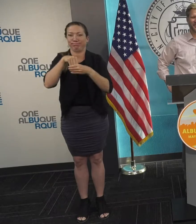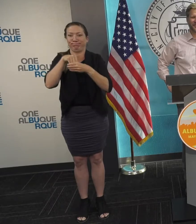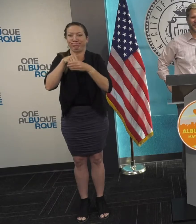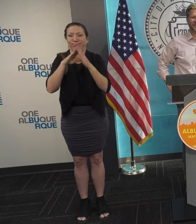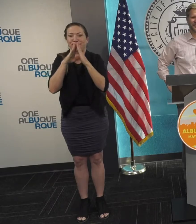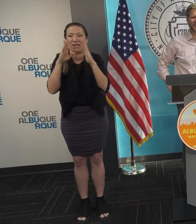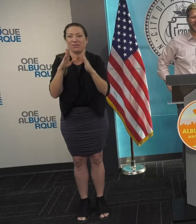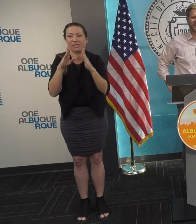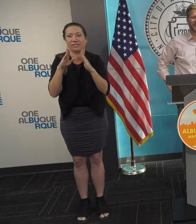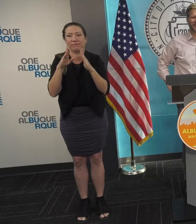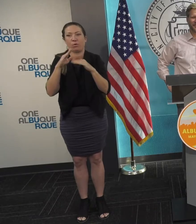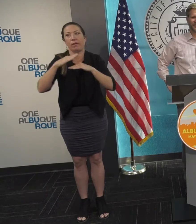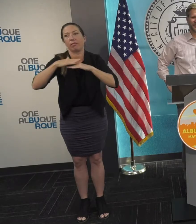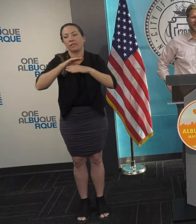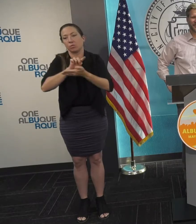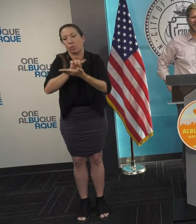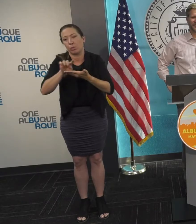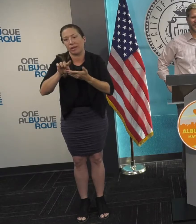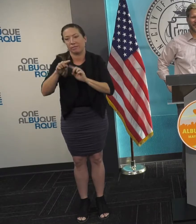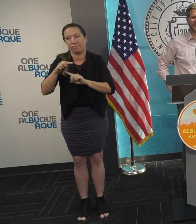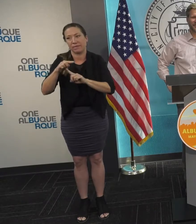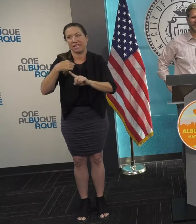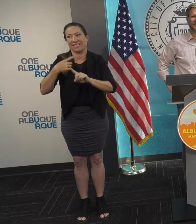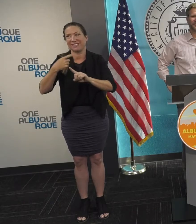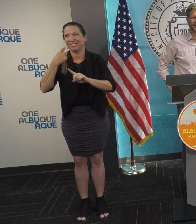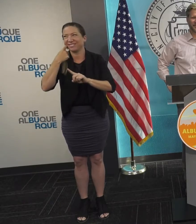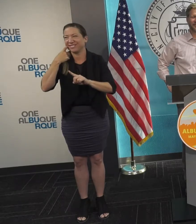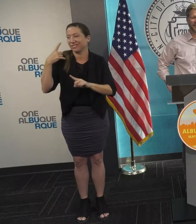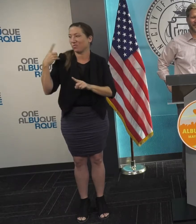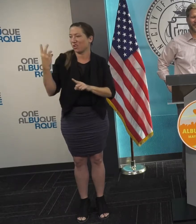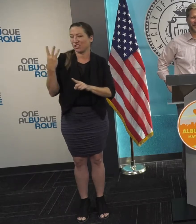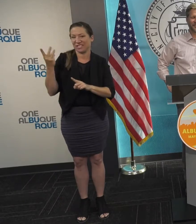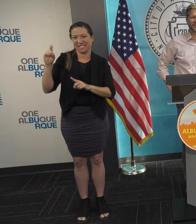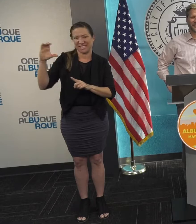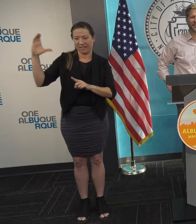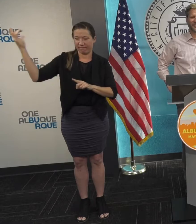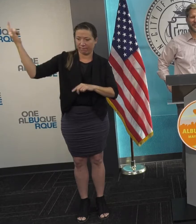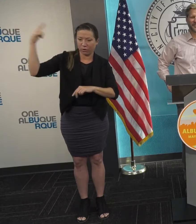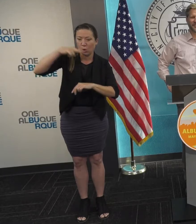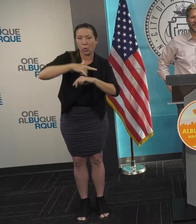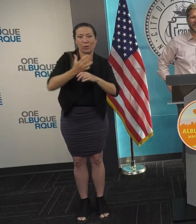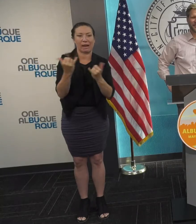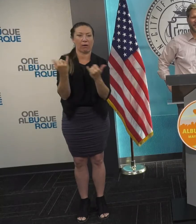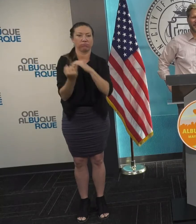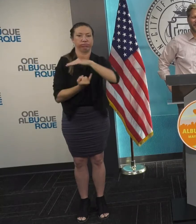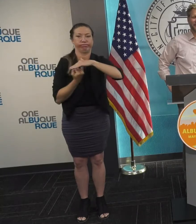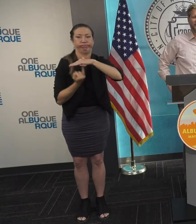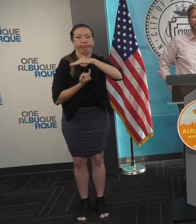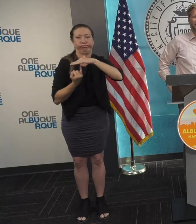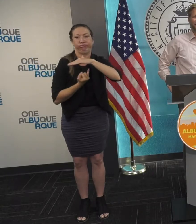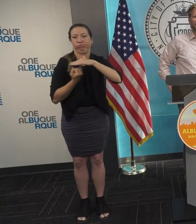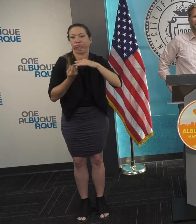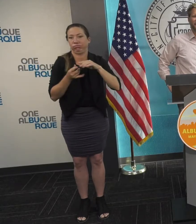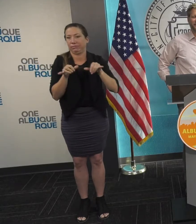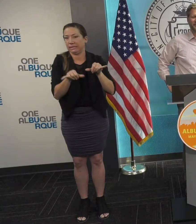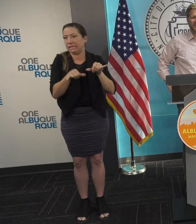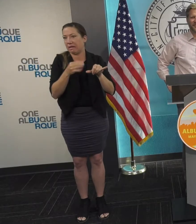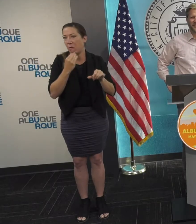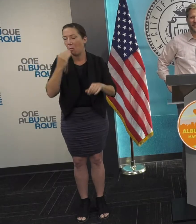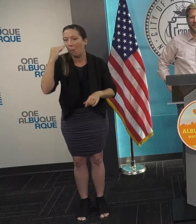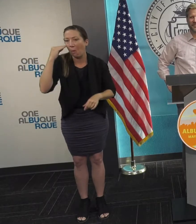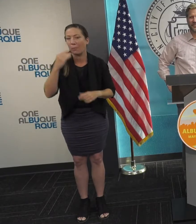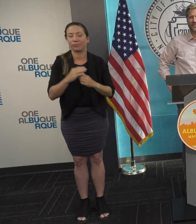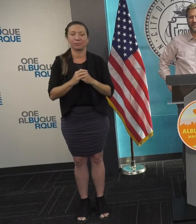on self-isolation since coming back from DC. So we're still in a phase where we're working hard to prevent